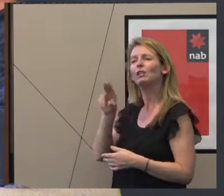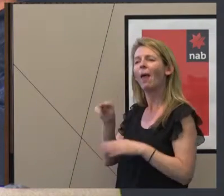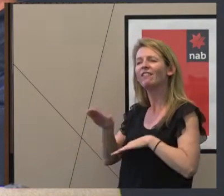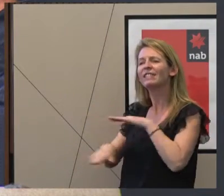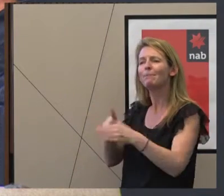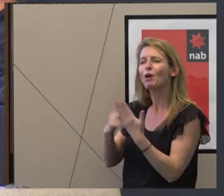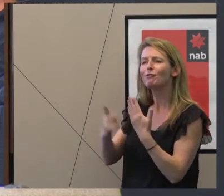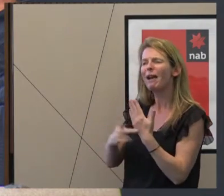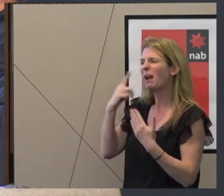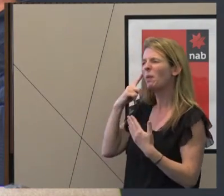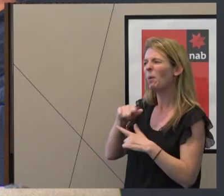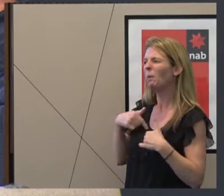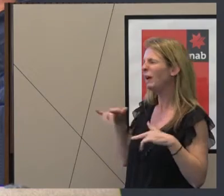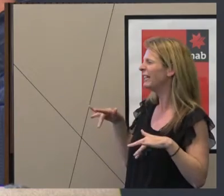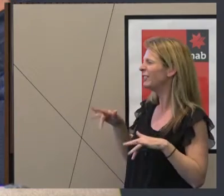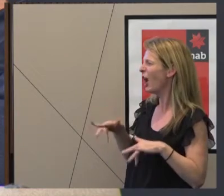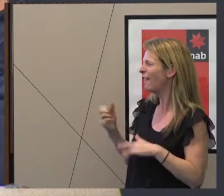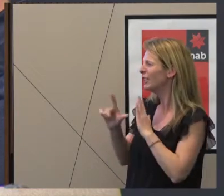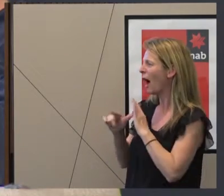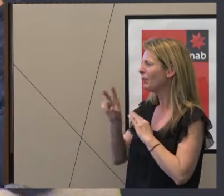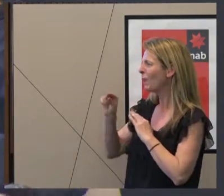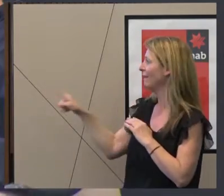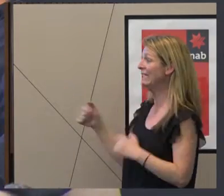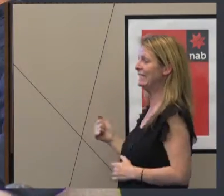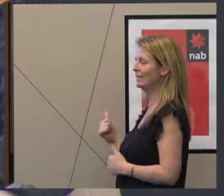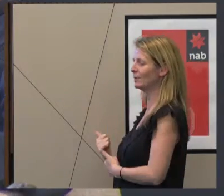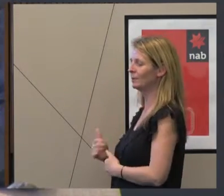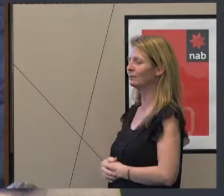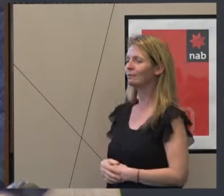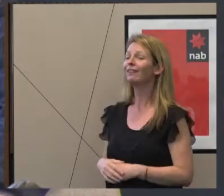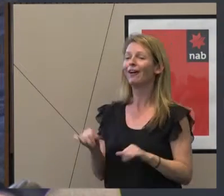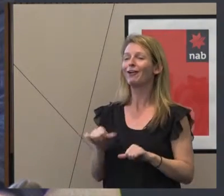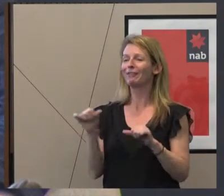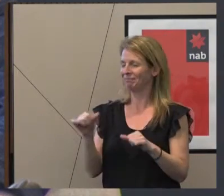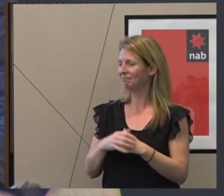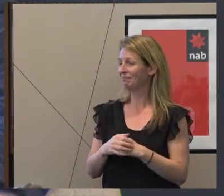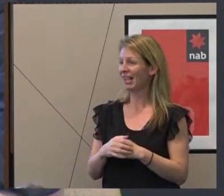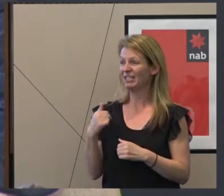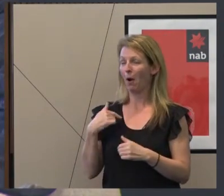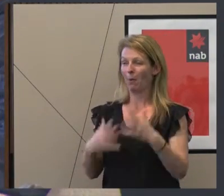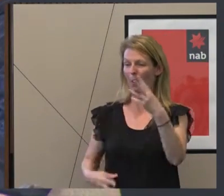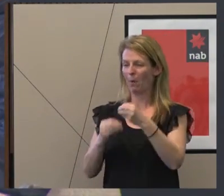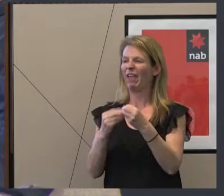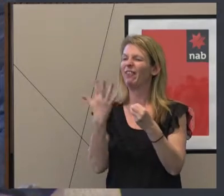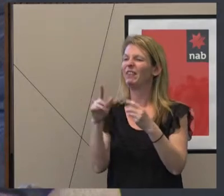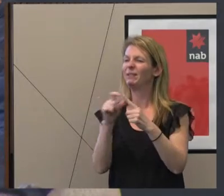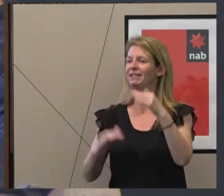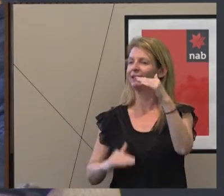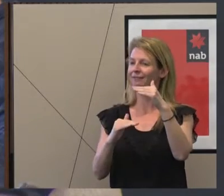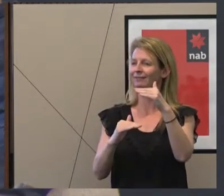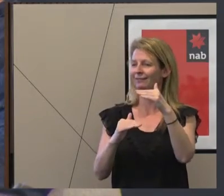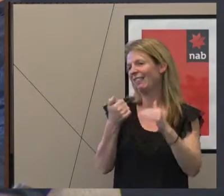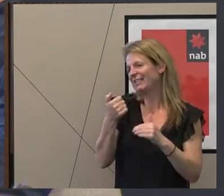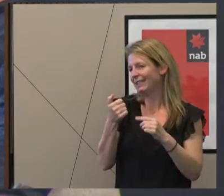but I realised that we didn't quite have that time no, this six, afternoon. Six is good. Okay, so I'll go for the 50th, sort of the 50% of